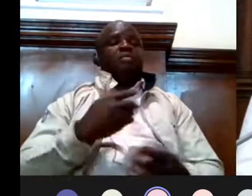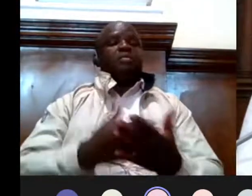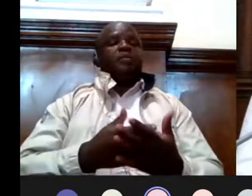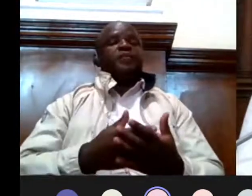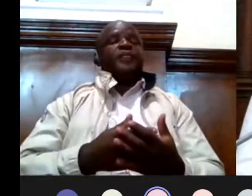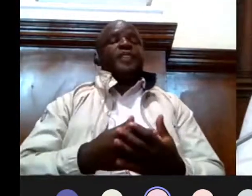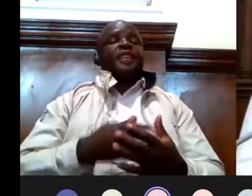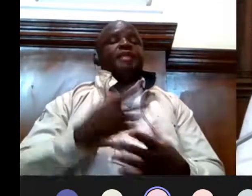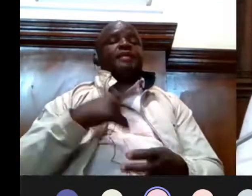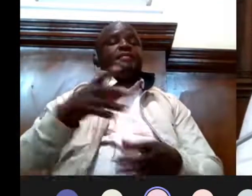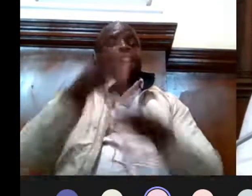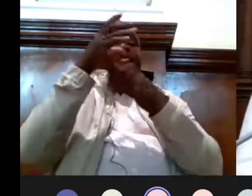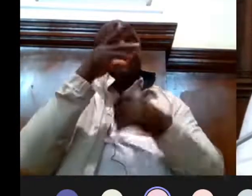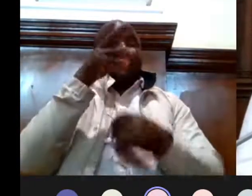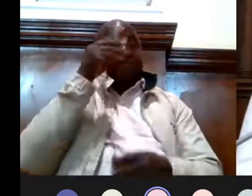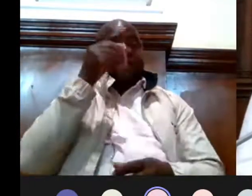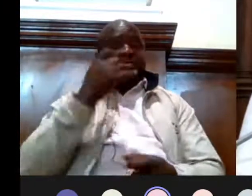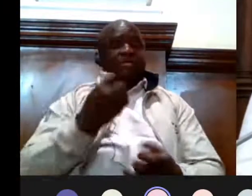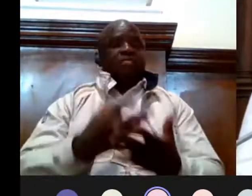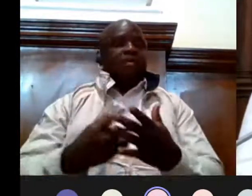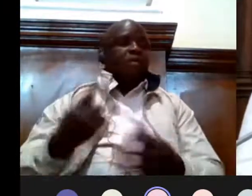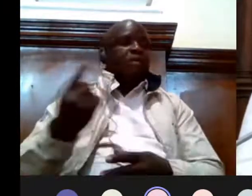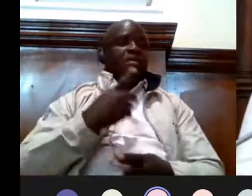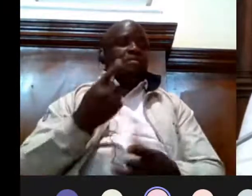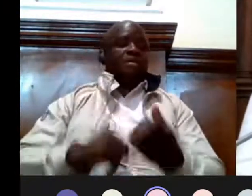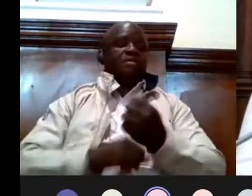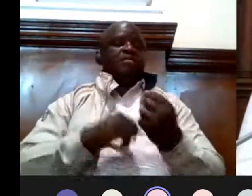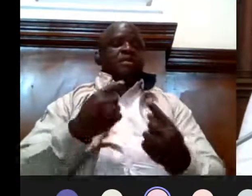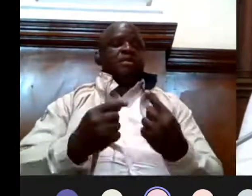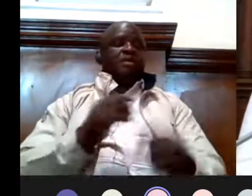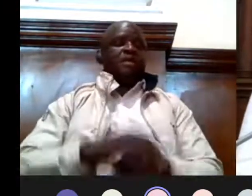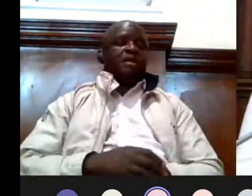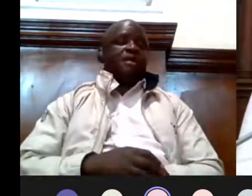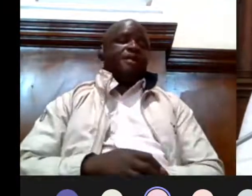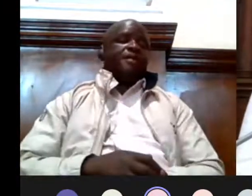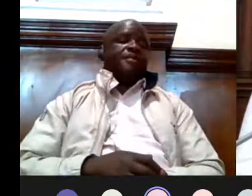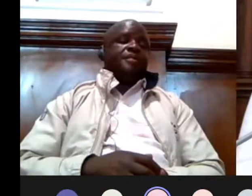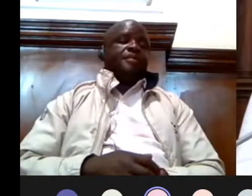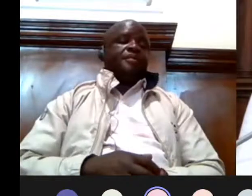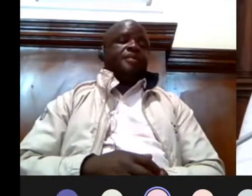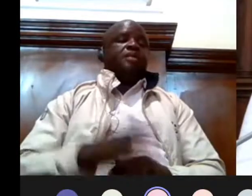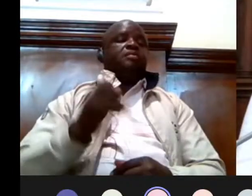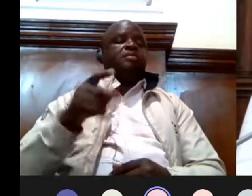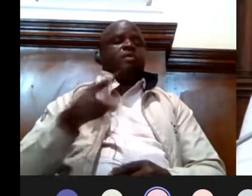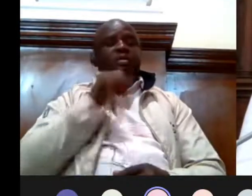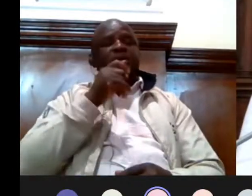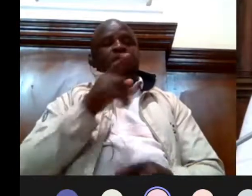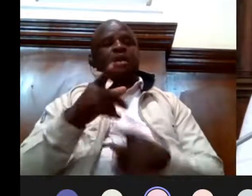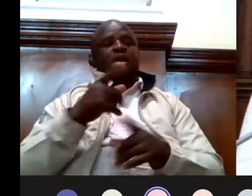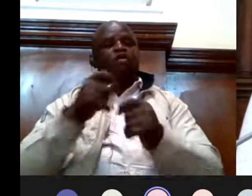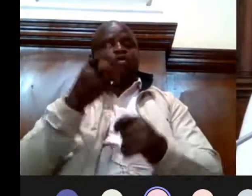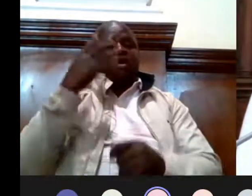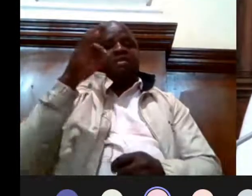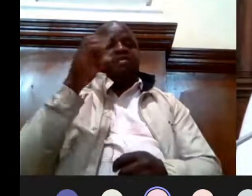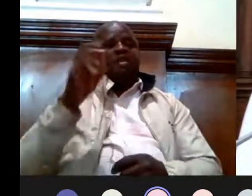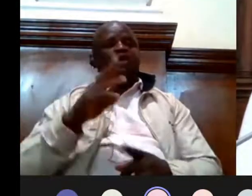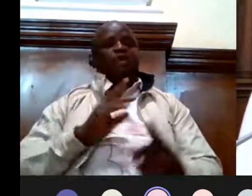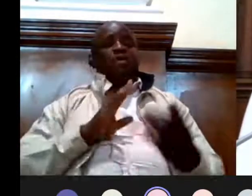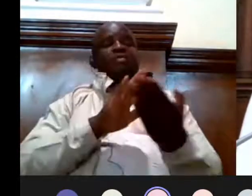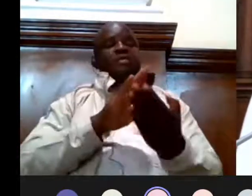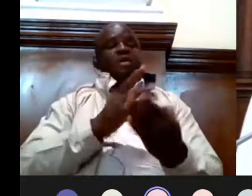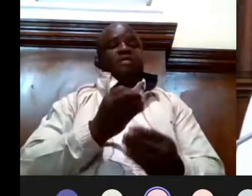literate and illiterate, a ruling party or opposition. The magnitude of